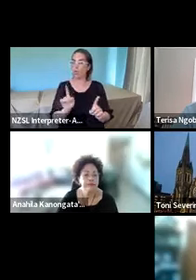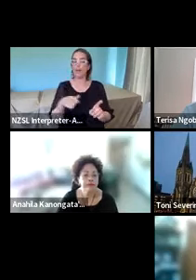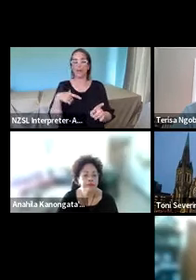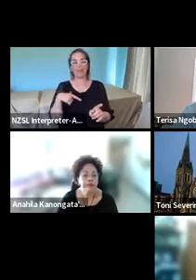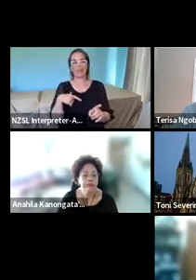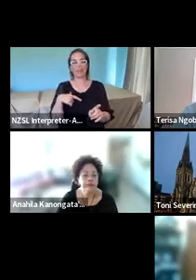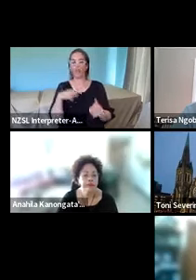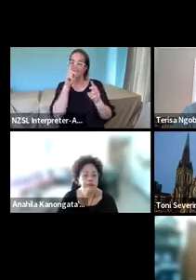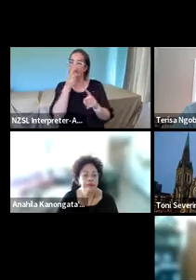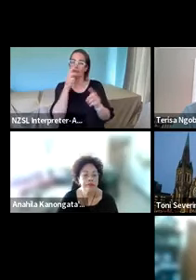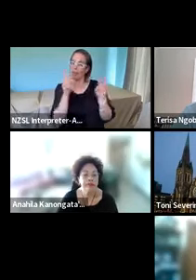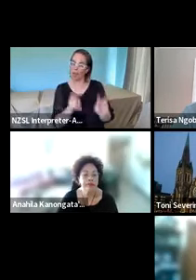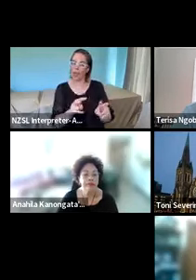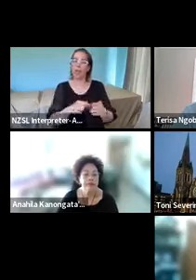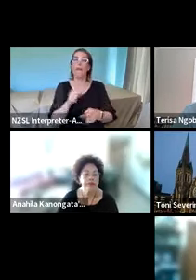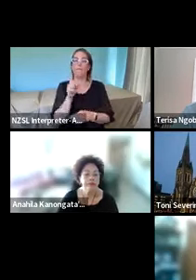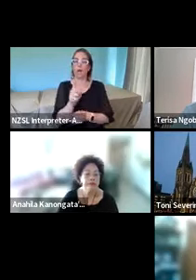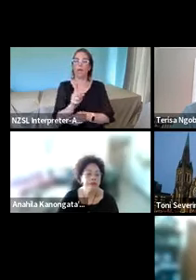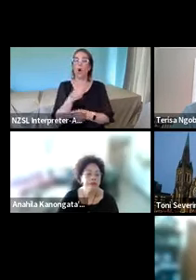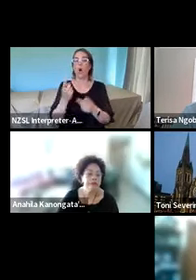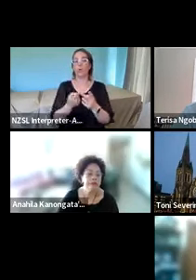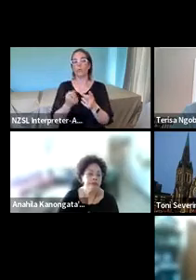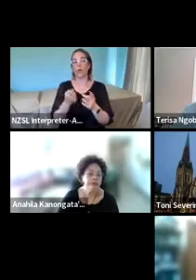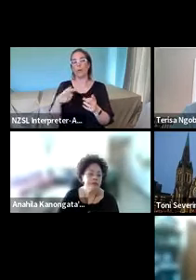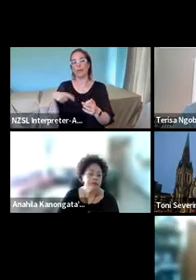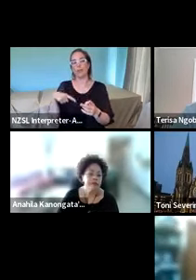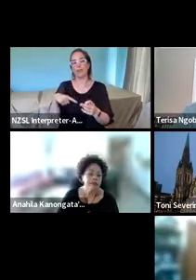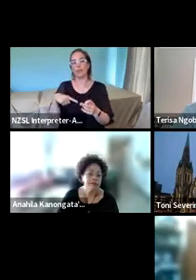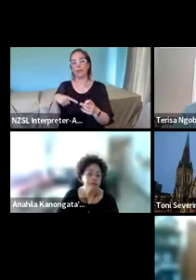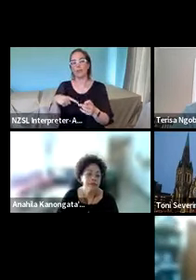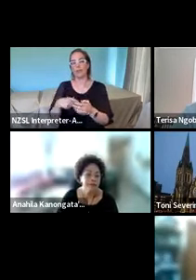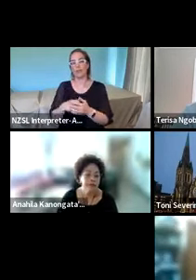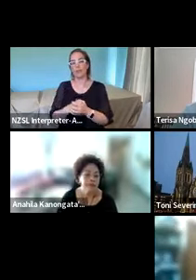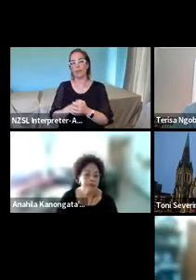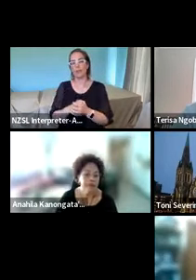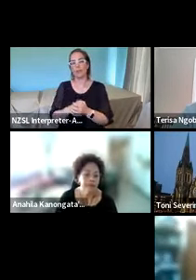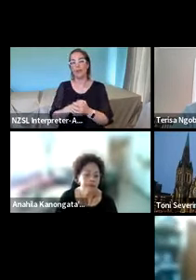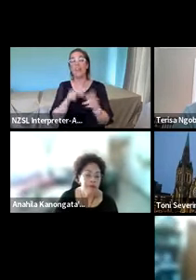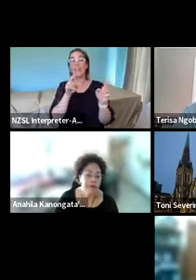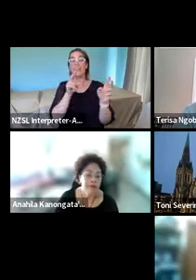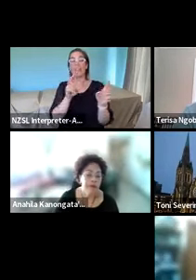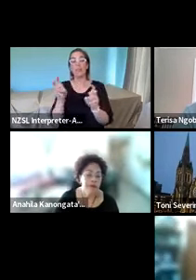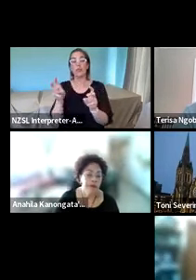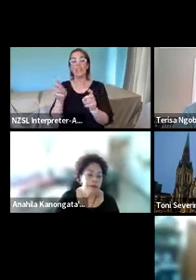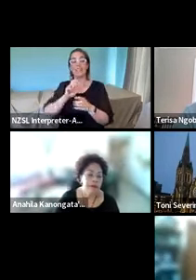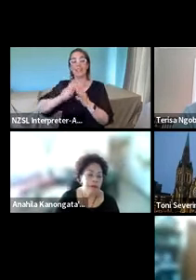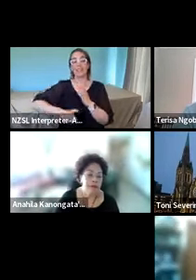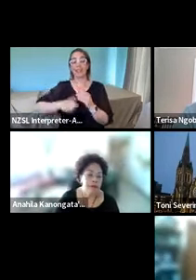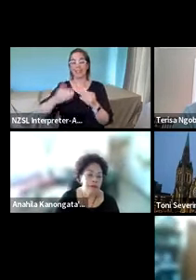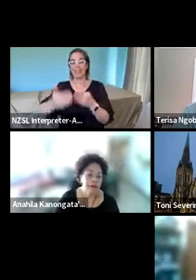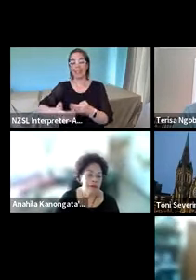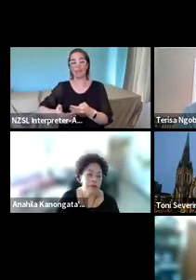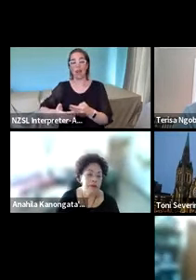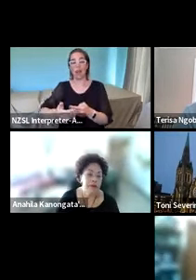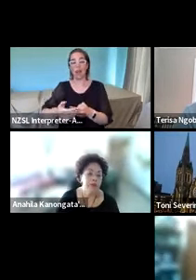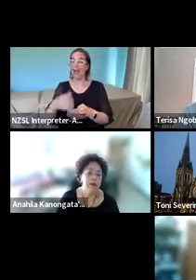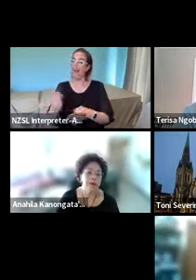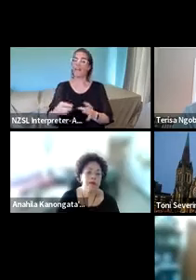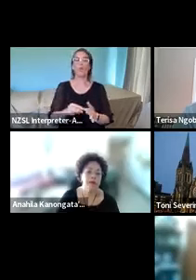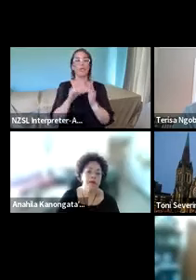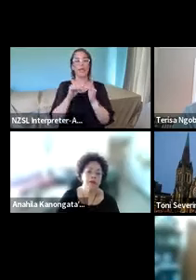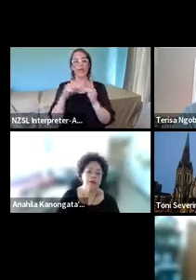is also because there is a whole issue around in the disability sector, people actually bring that unique perspective. And we